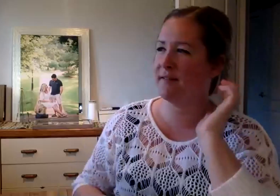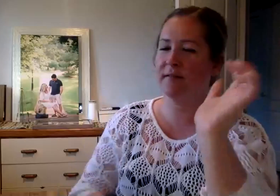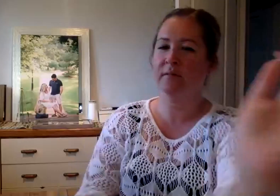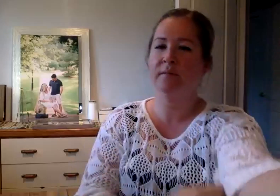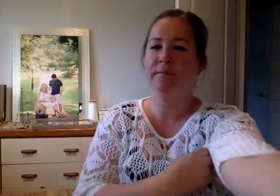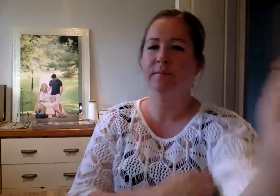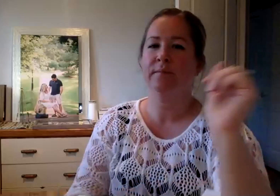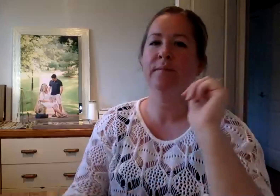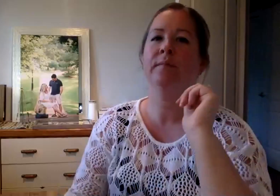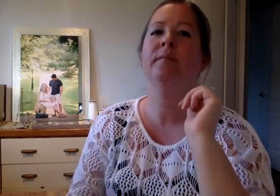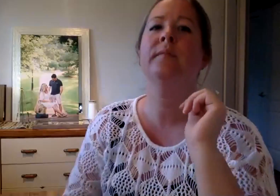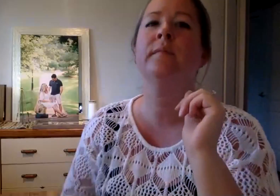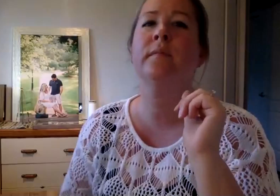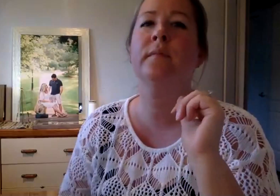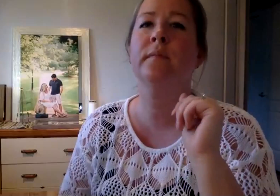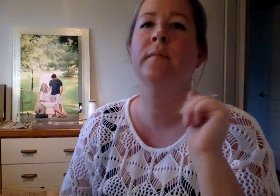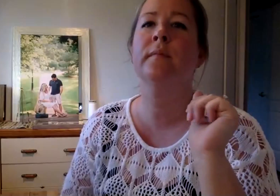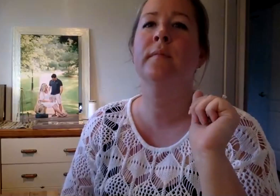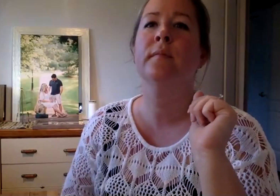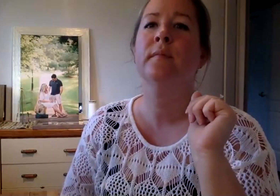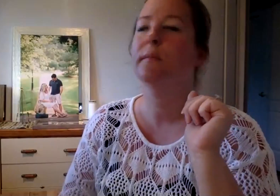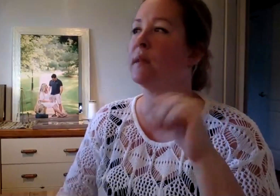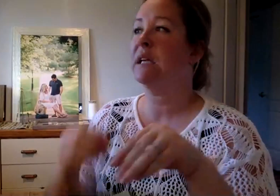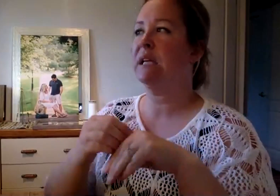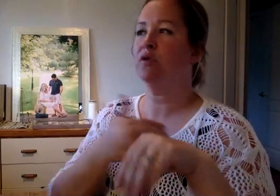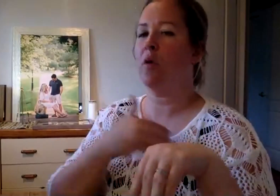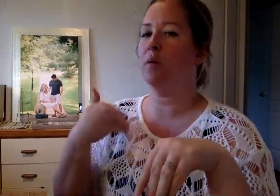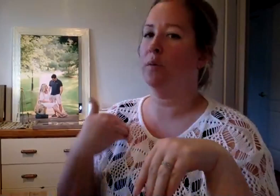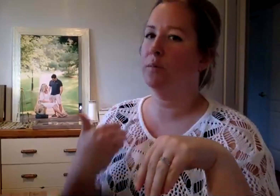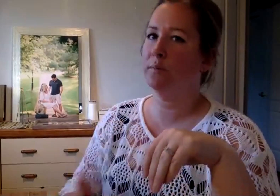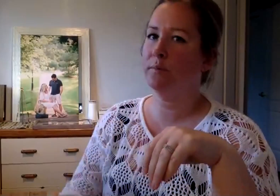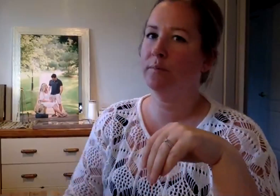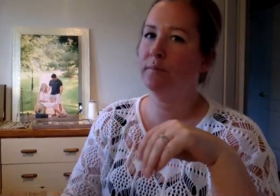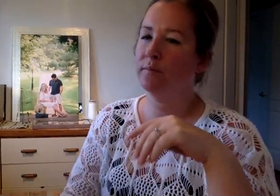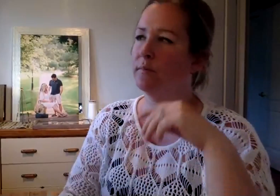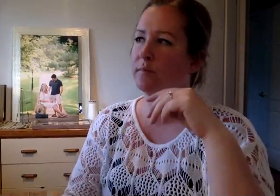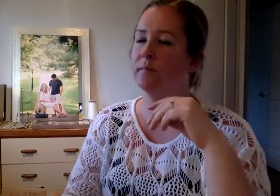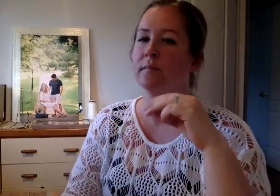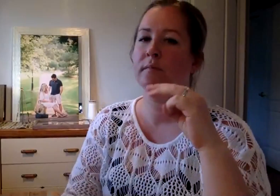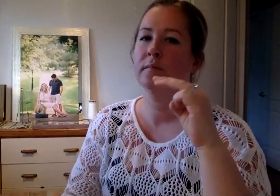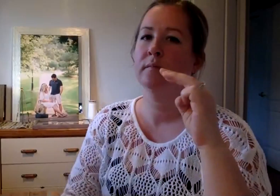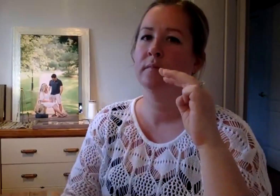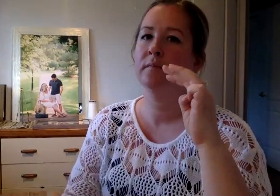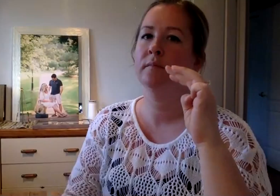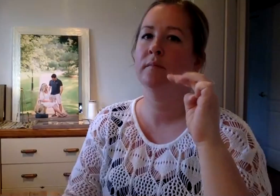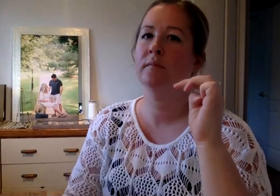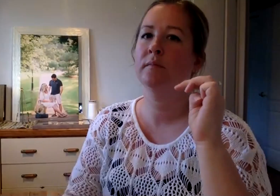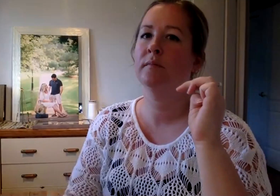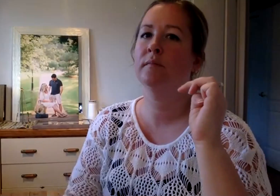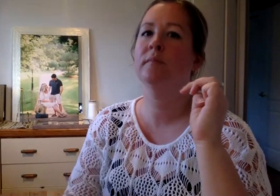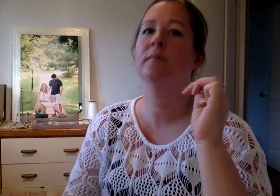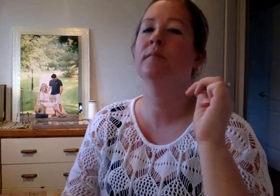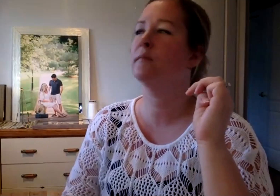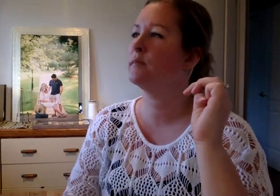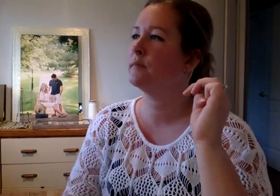we specifically picked that the deaf community. It's May Awareness. It's a lot of it's held in Toronto, where